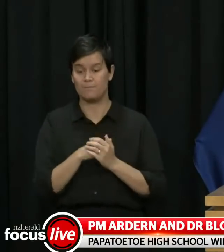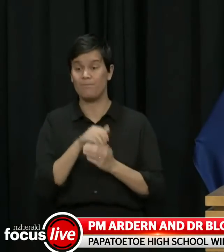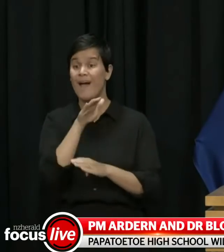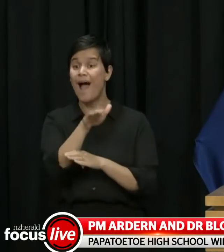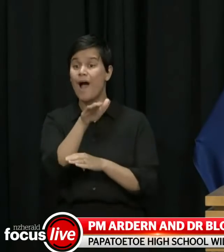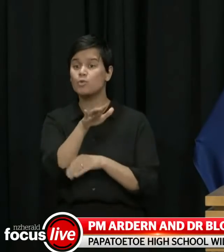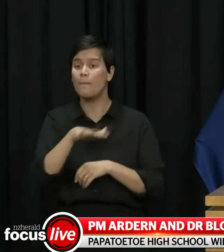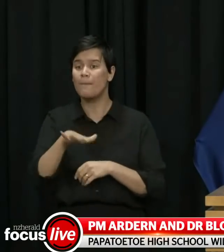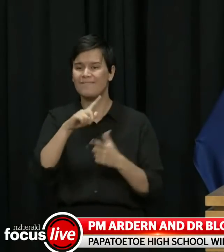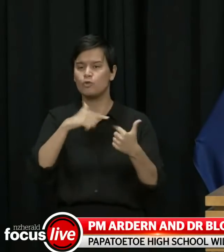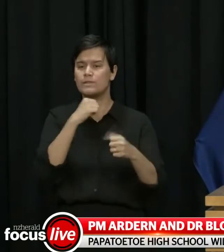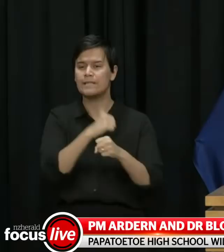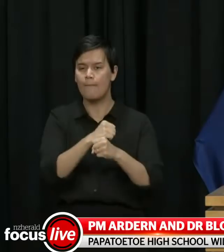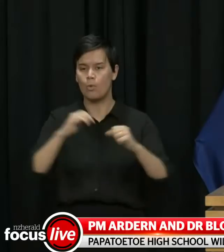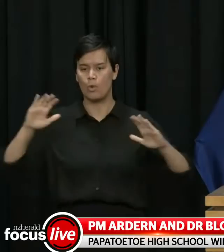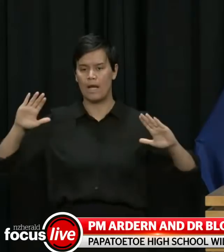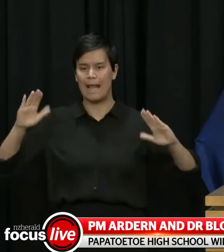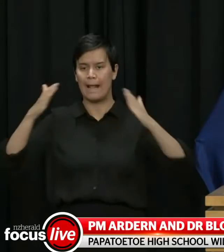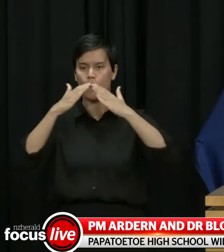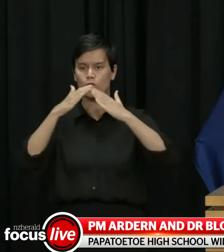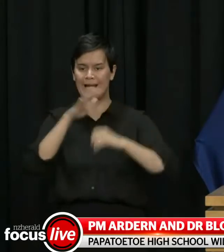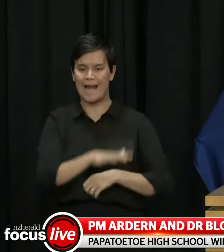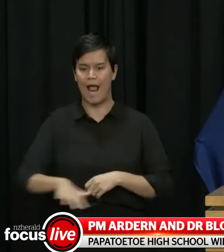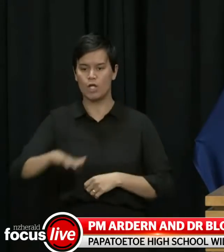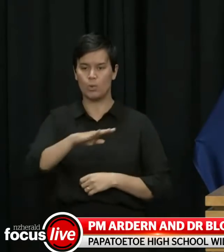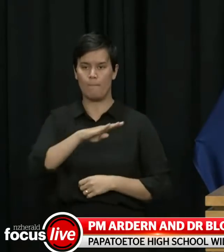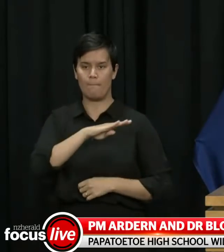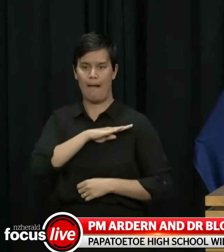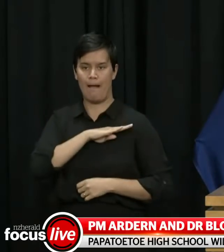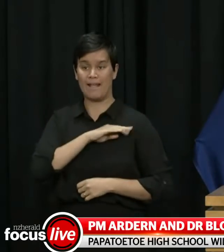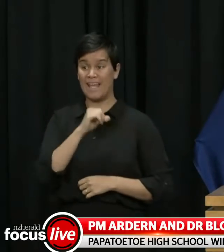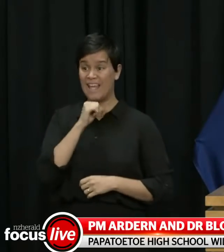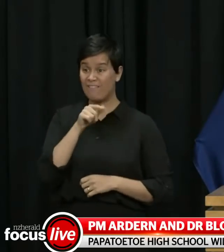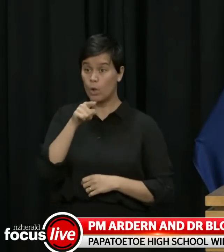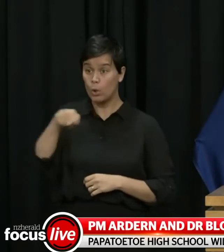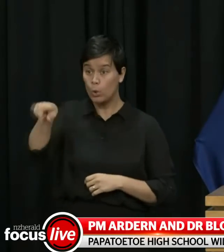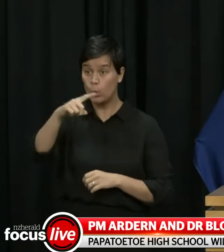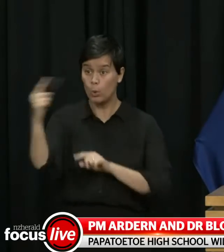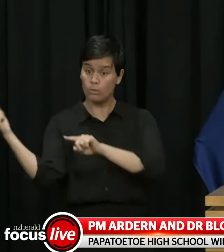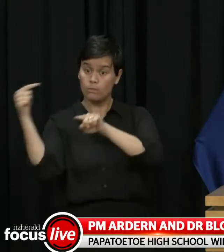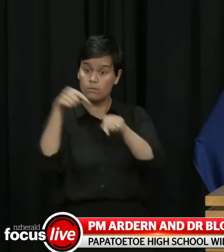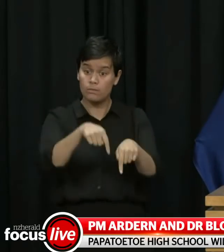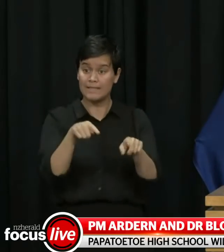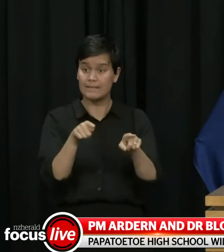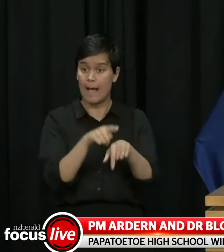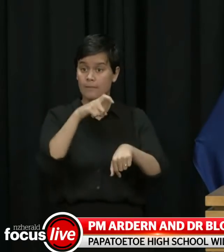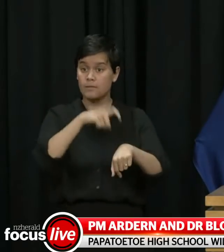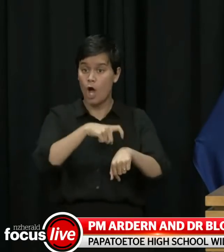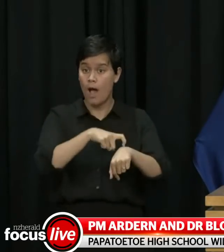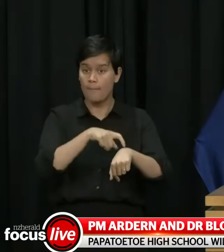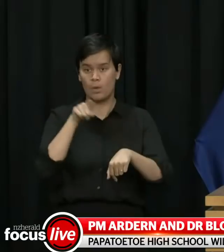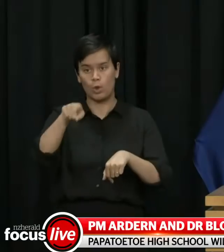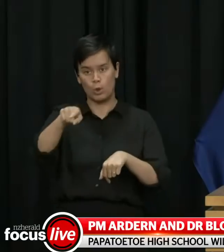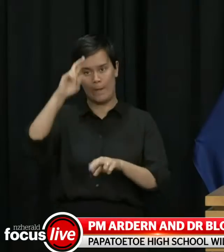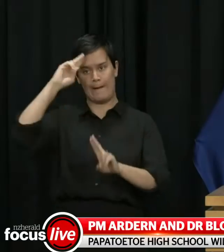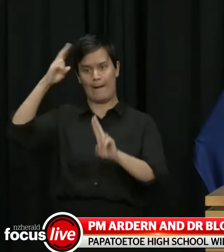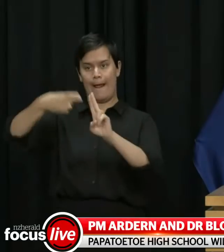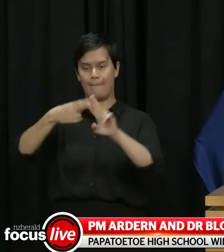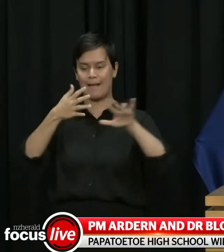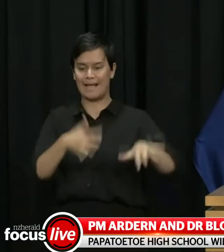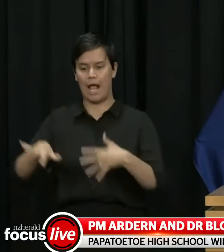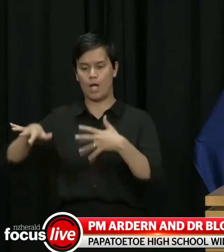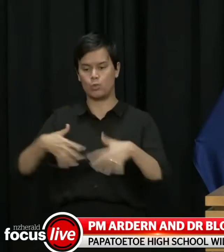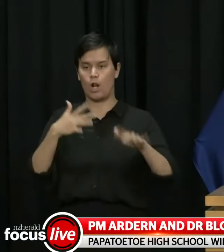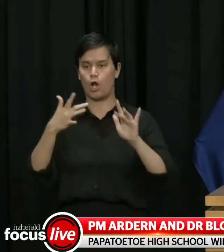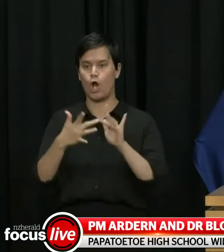Park or others, those who were there at the times on the website are considered casual contacts, and all they need to